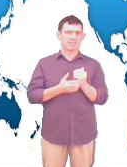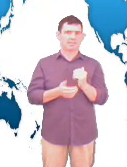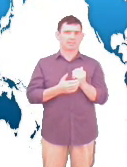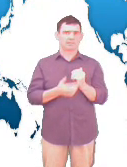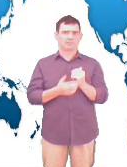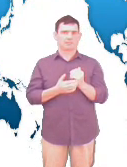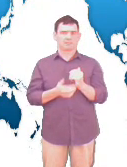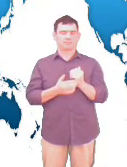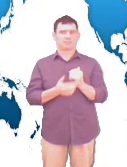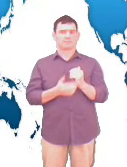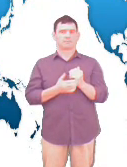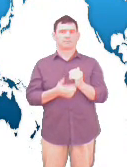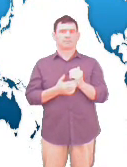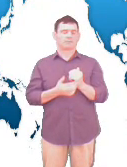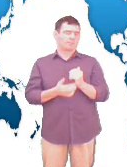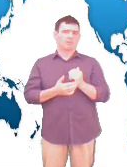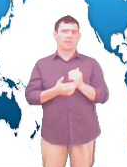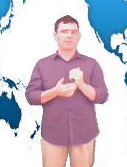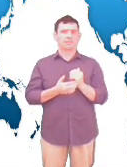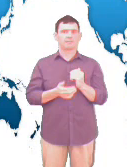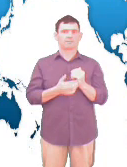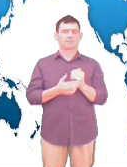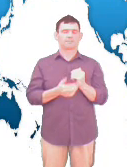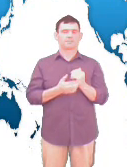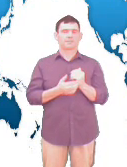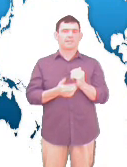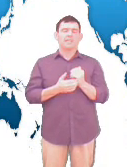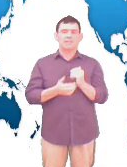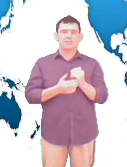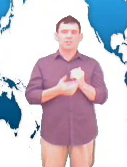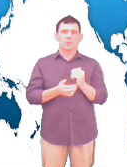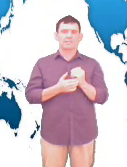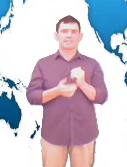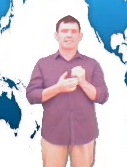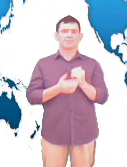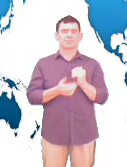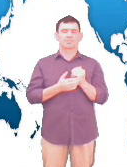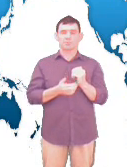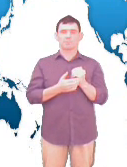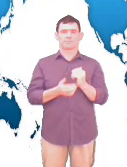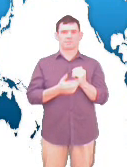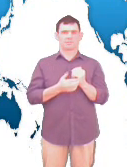remaining, I'm okay now. Even though I still have some